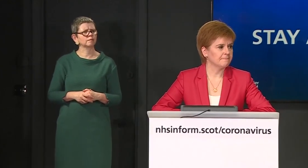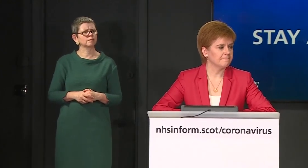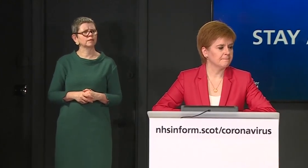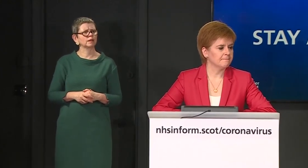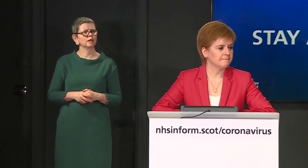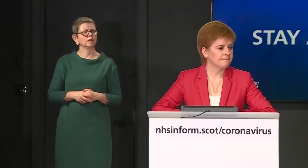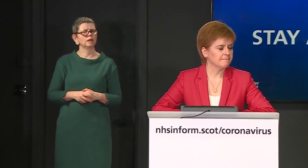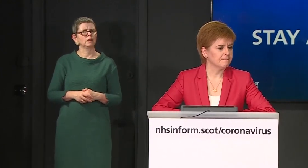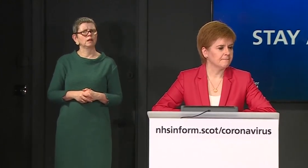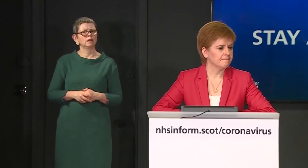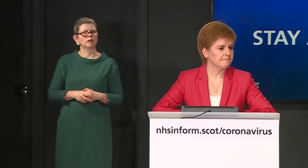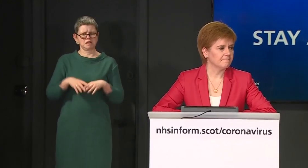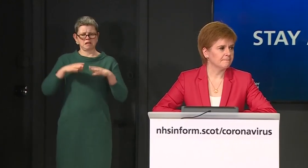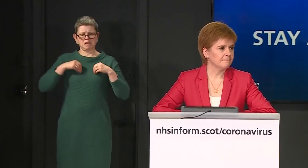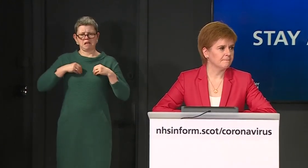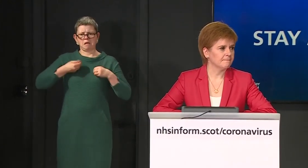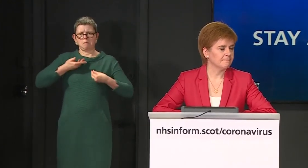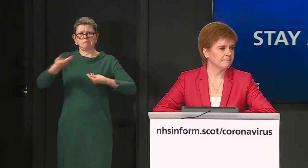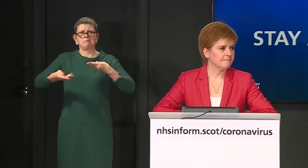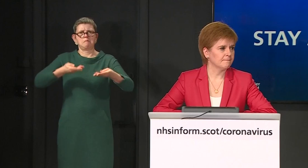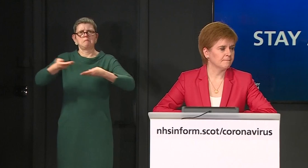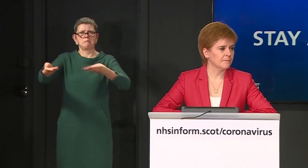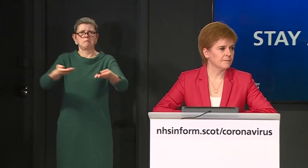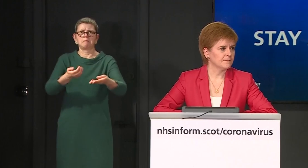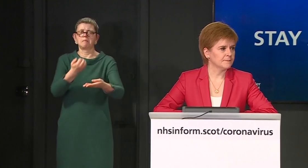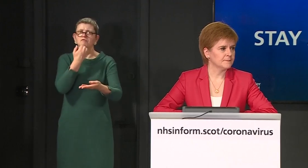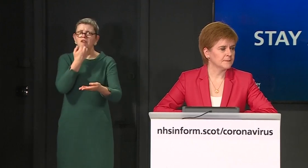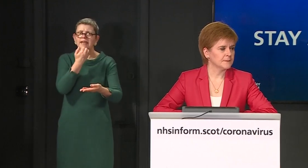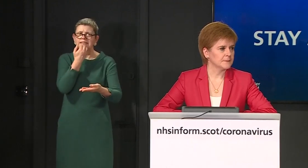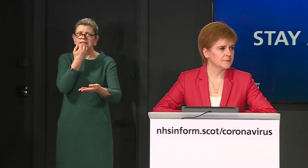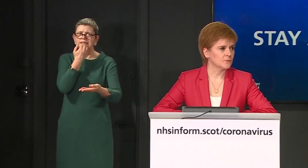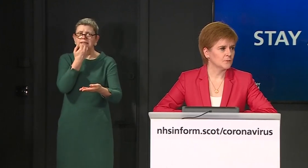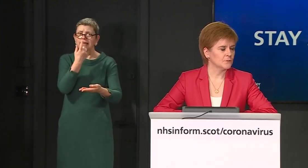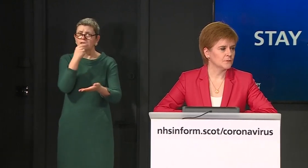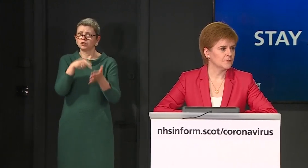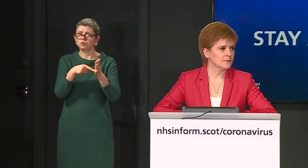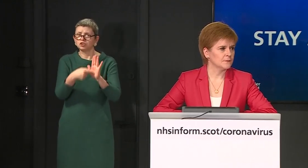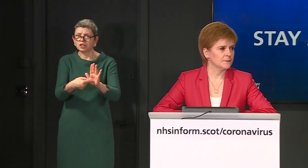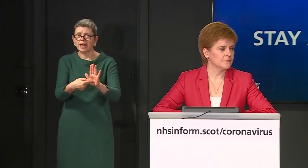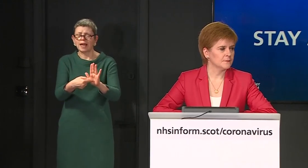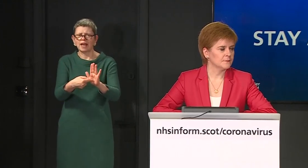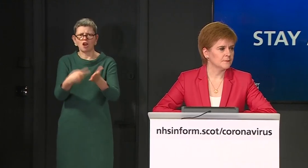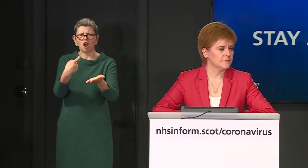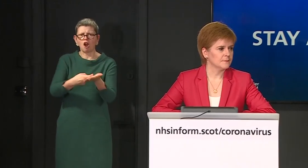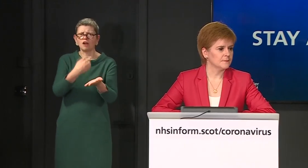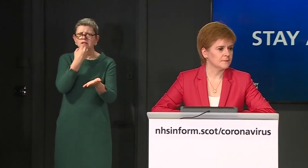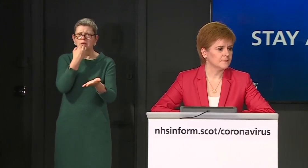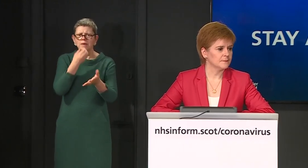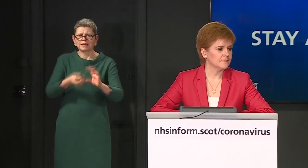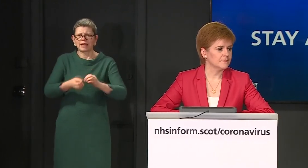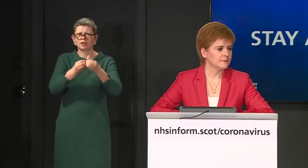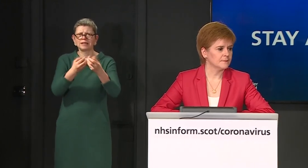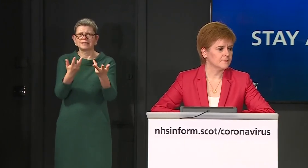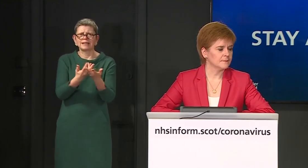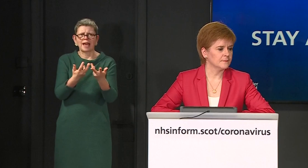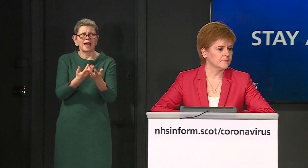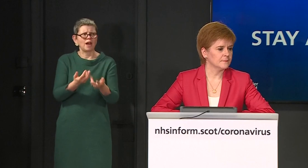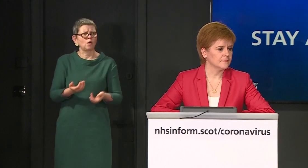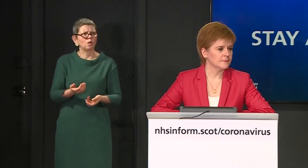is shaping your policy? Can you be clear about how this all-important R number is calculated? Dr. Smith there suggested